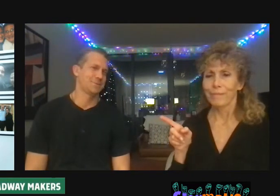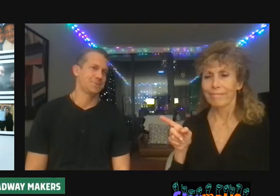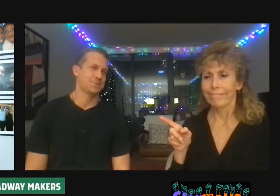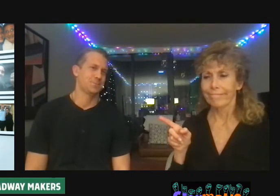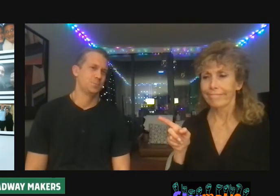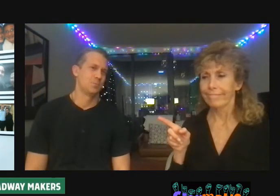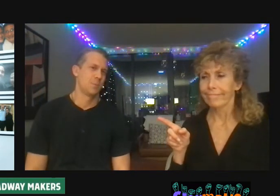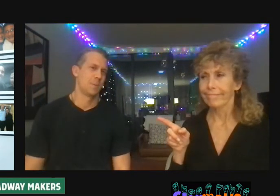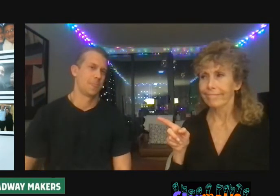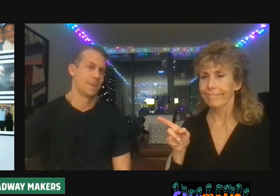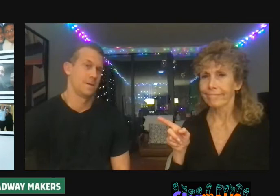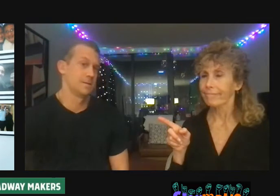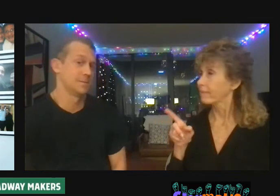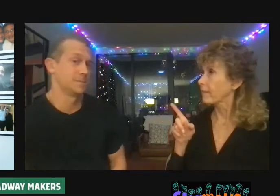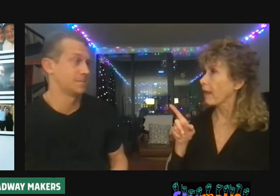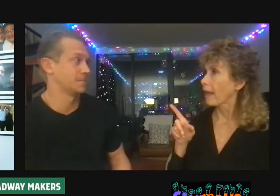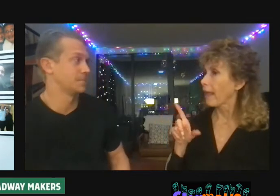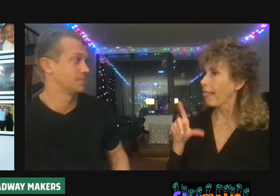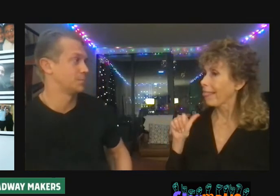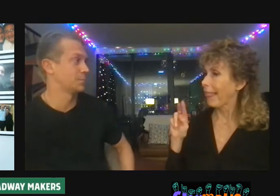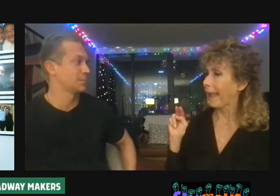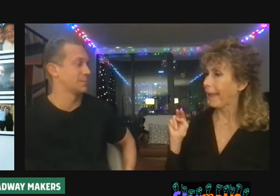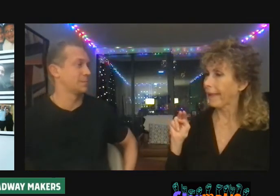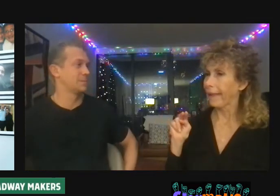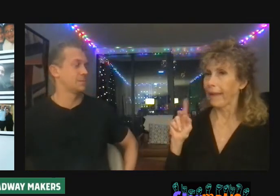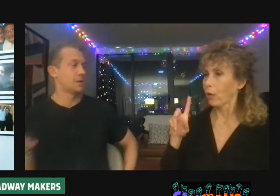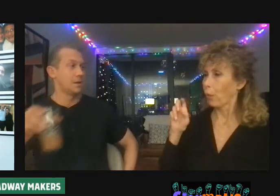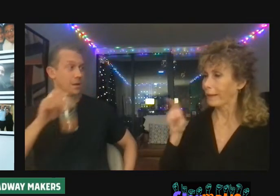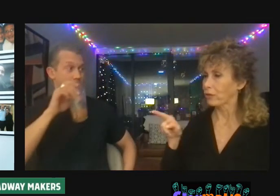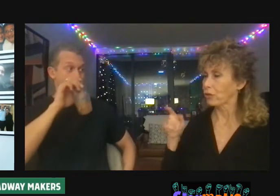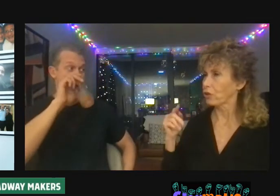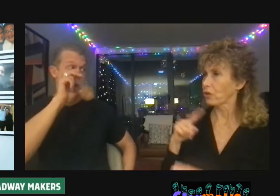Glenn had a question about